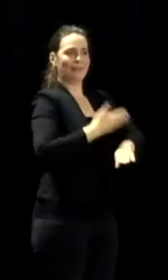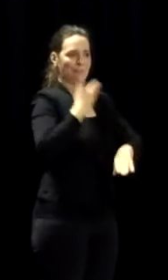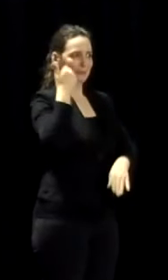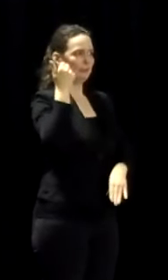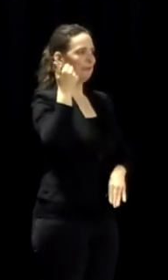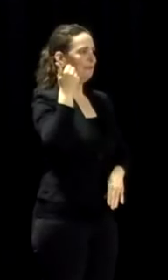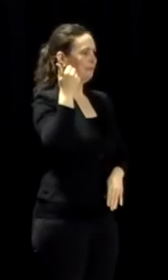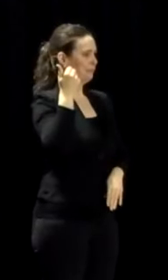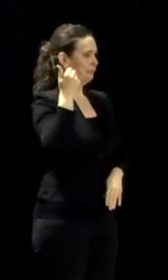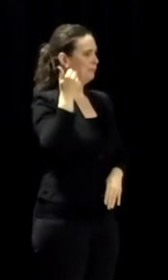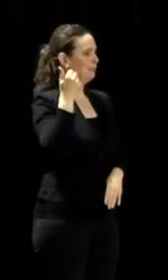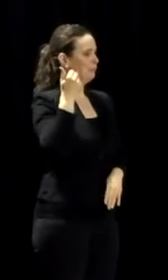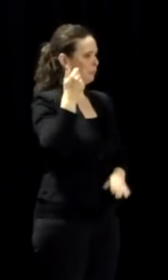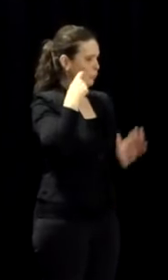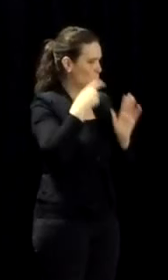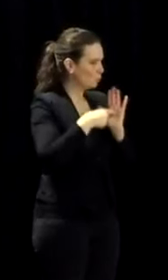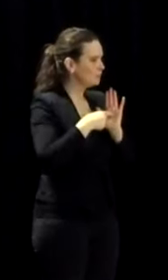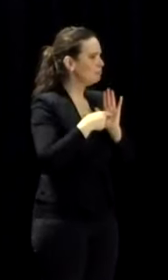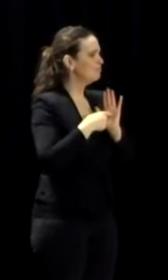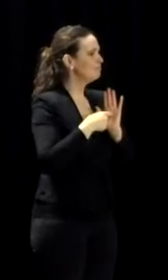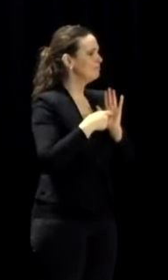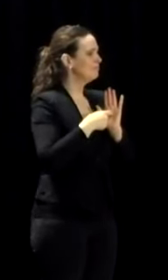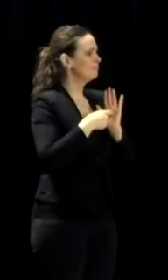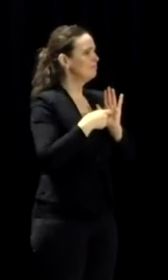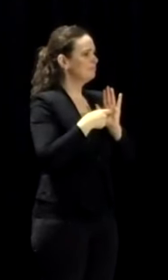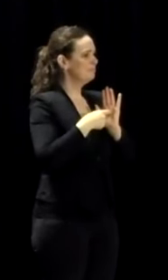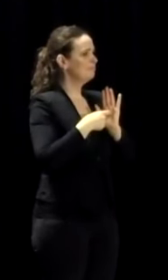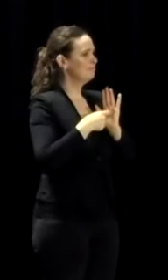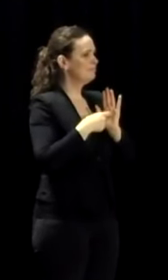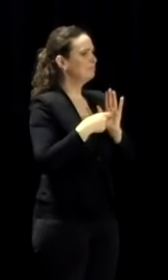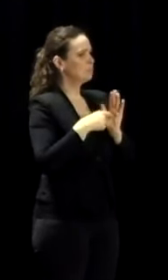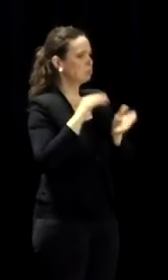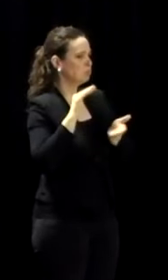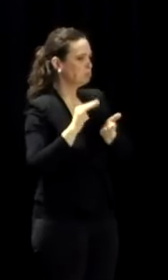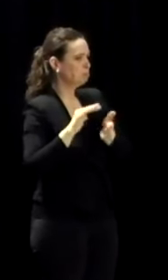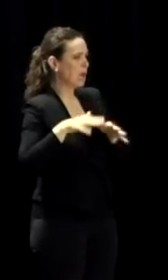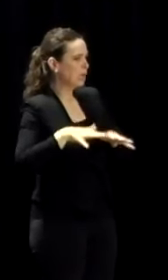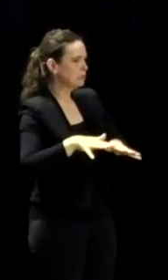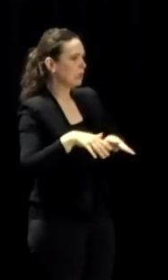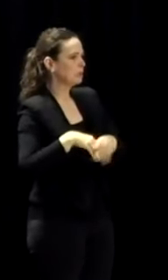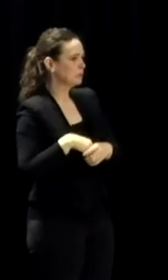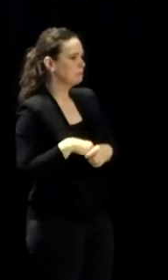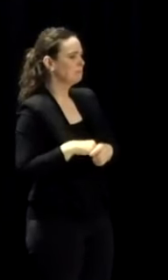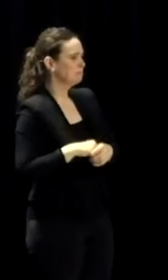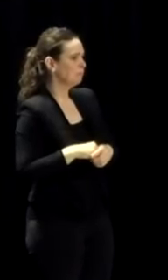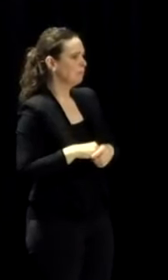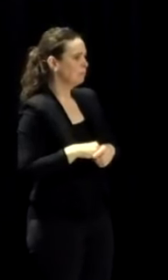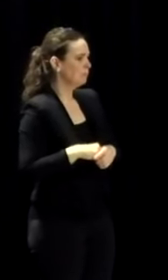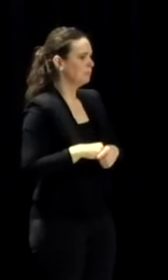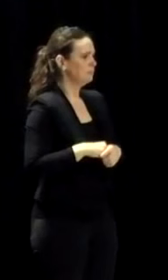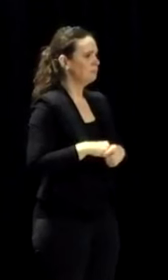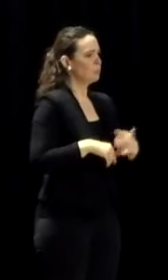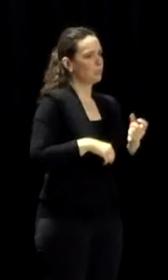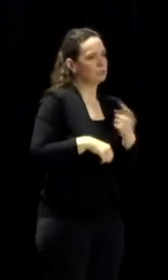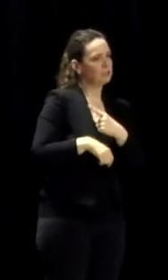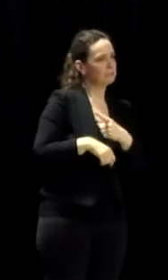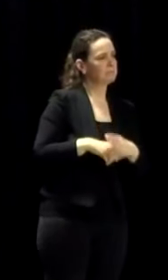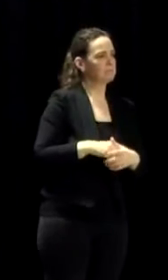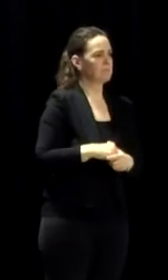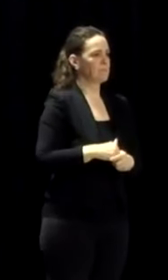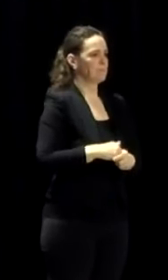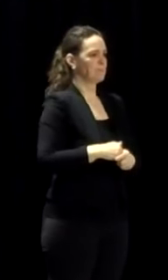ability. What's the status of the National Guard in Syracuse? Yeah, I got a tip. I might be getting that question,